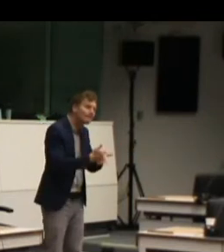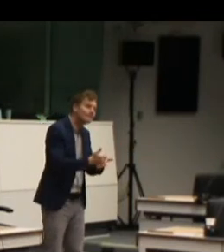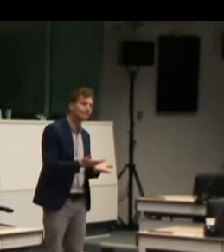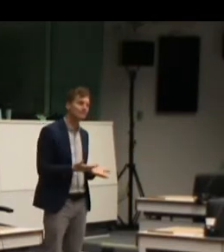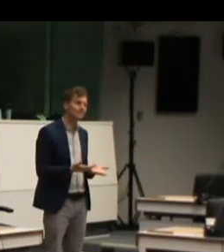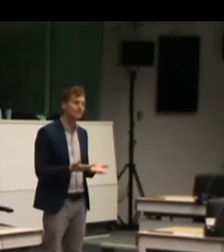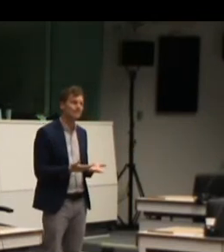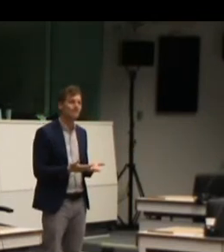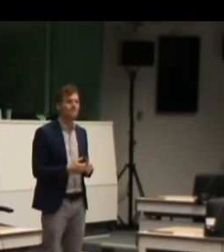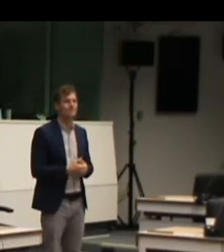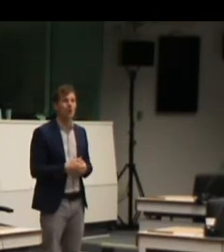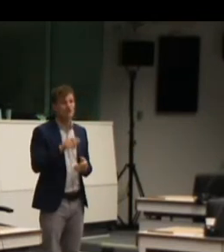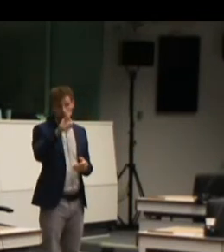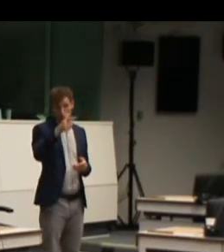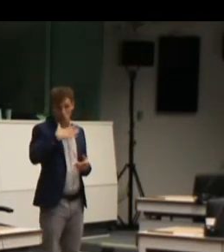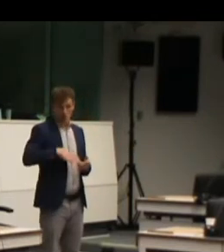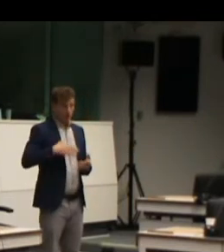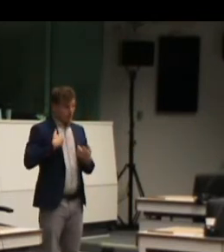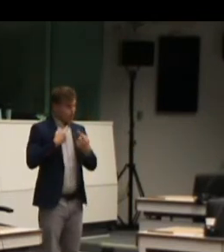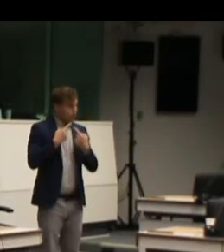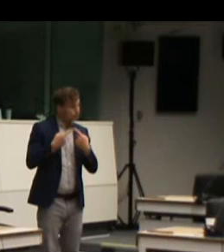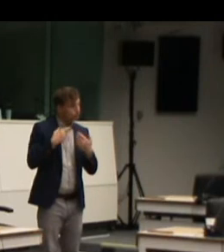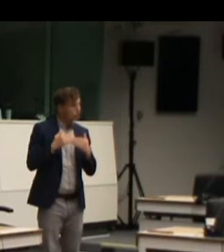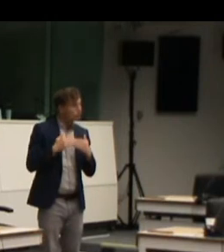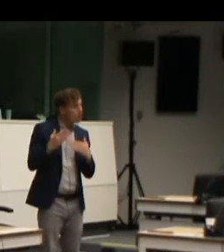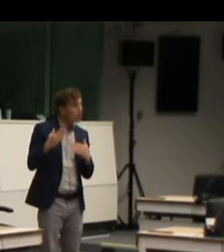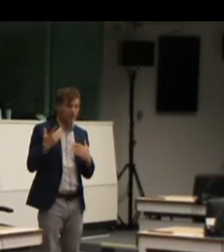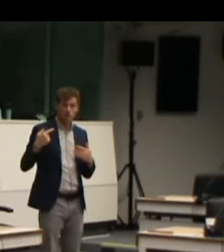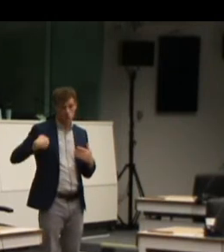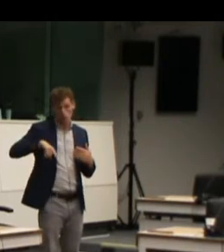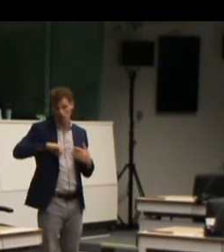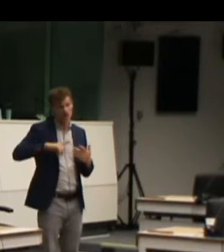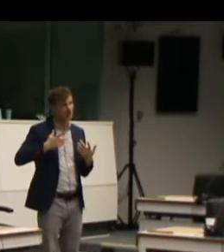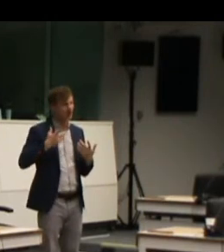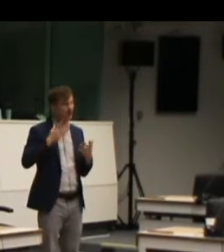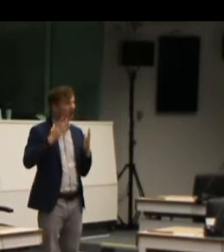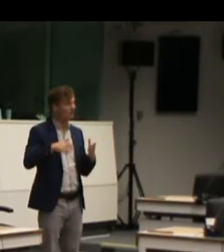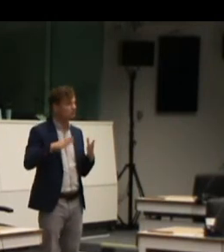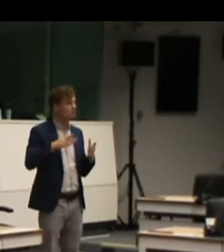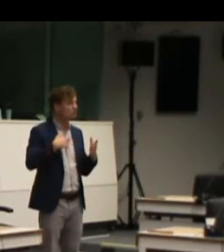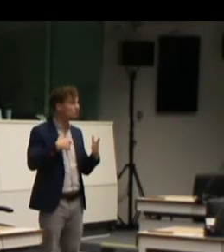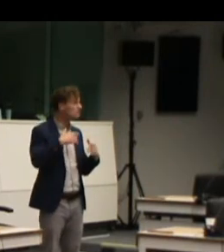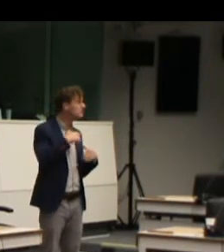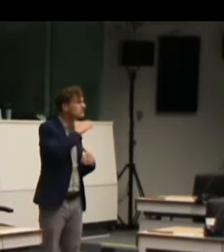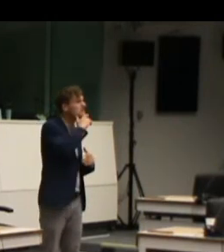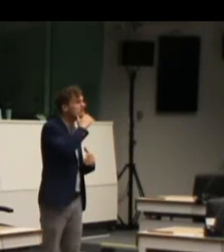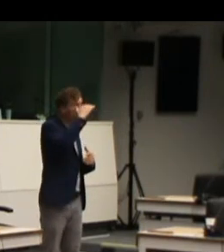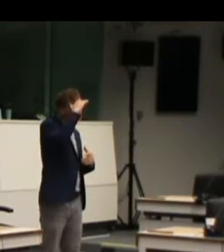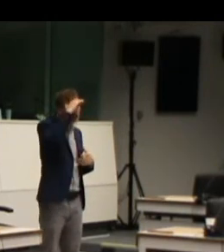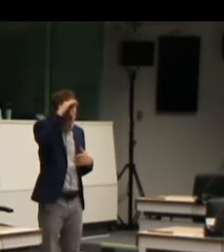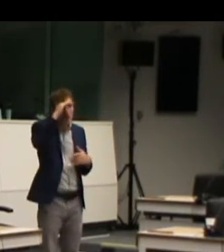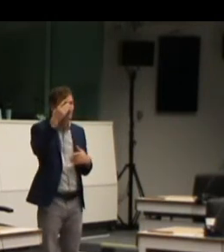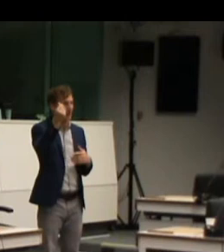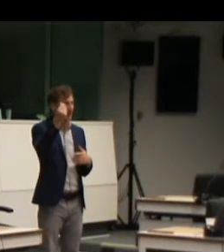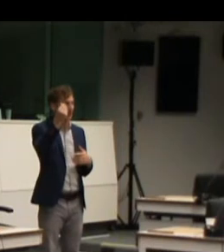you afterwards. But basically, we'll look for money. So we're working to see if we can bring